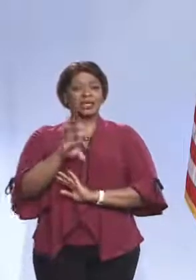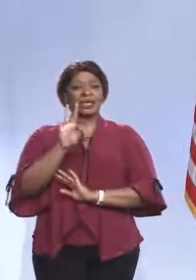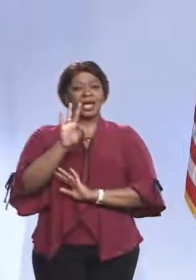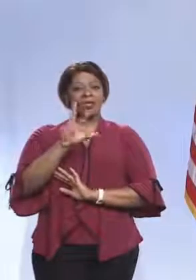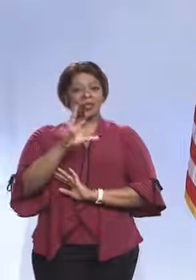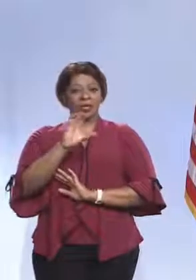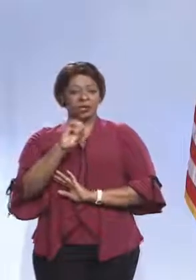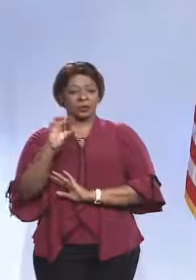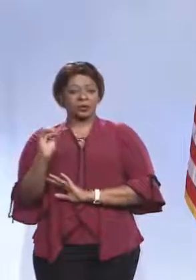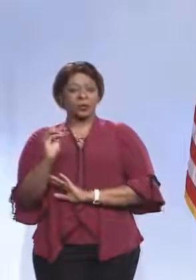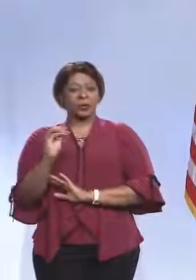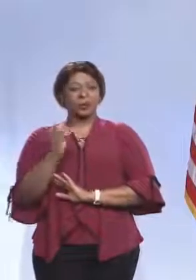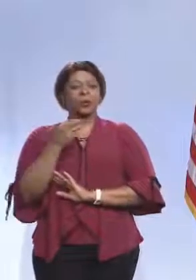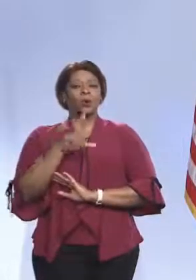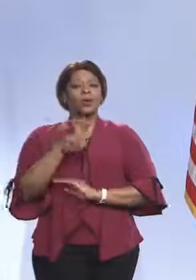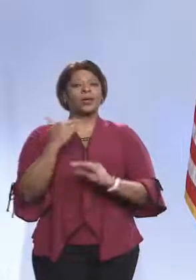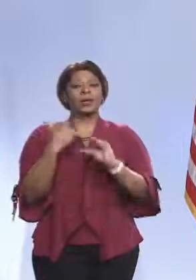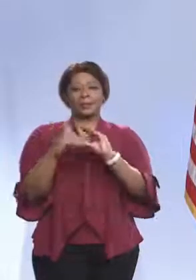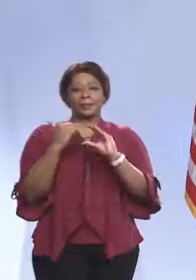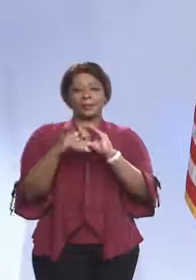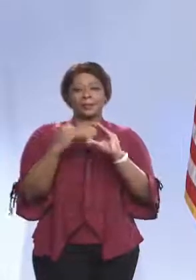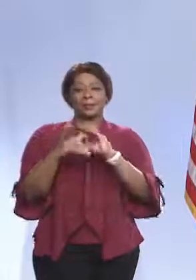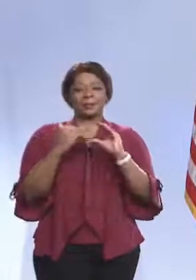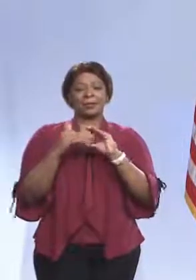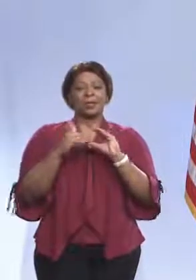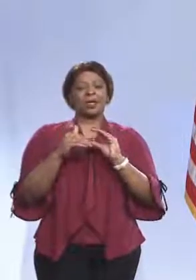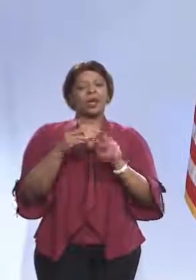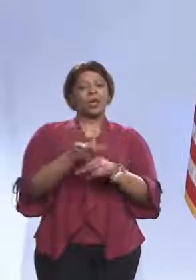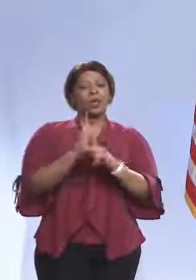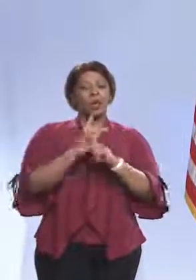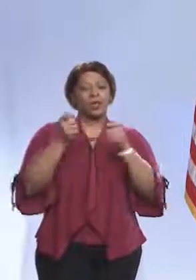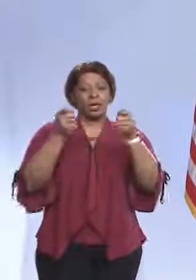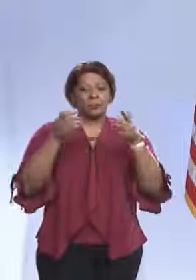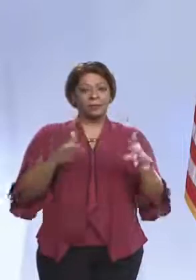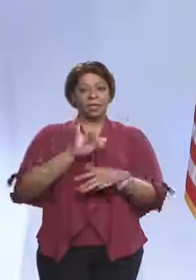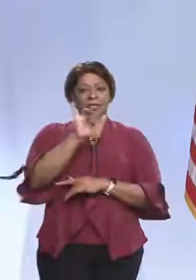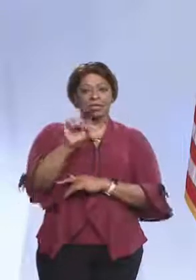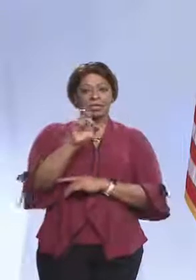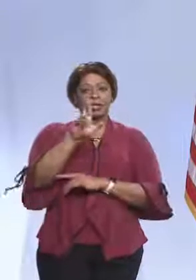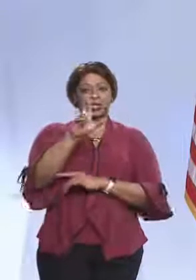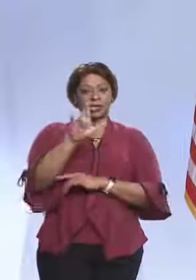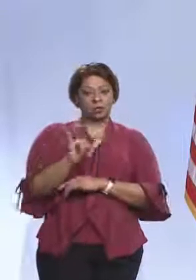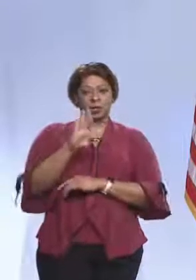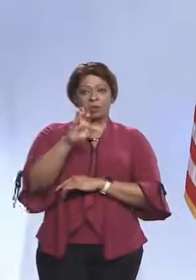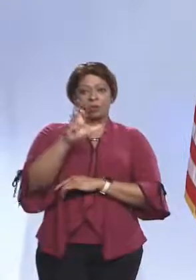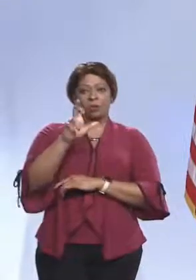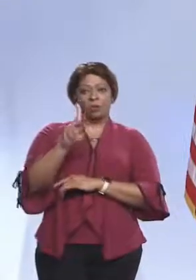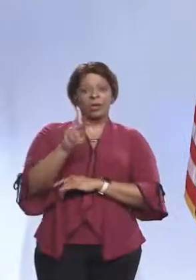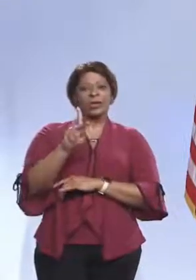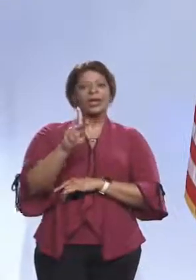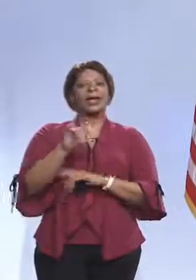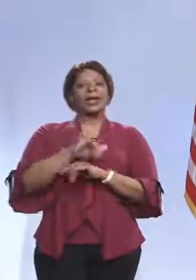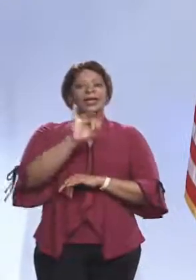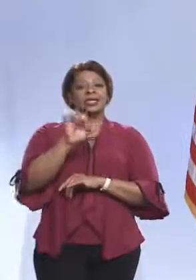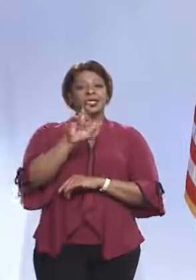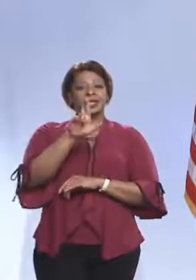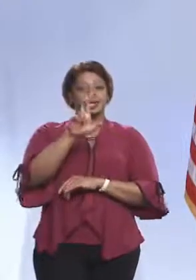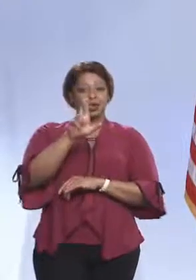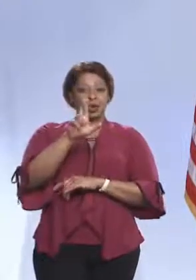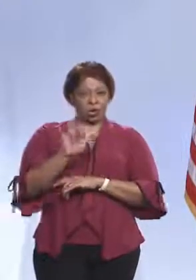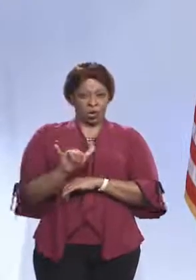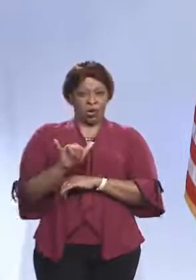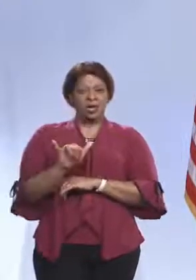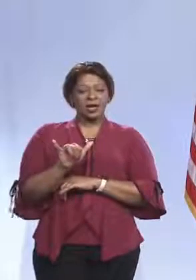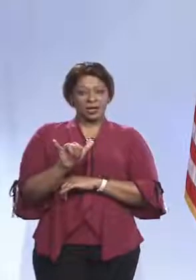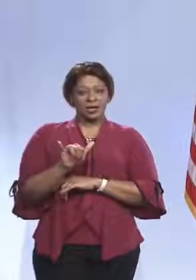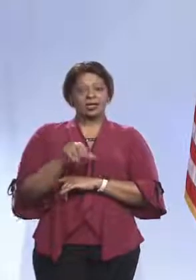636-9300 or email the loan administrator, Jerry Brock, at Jerry,